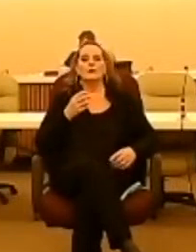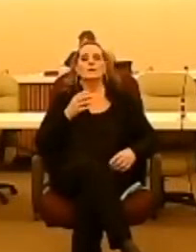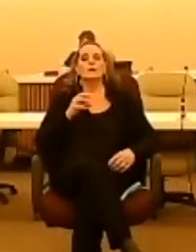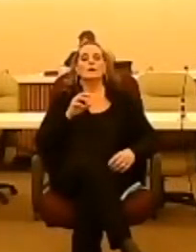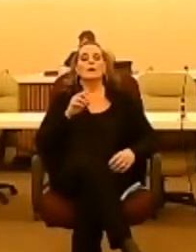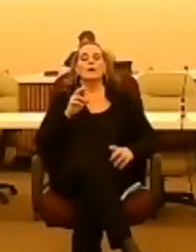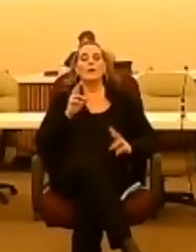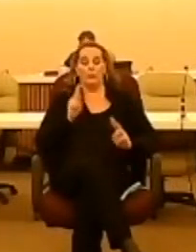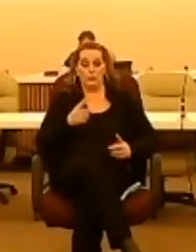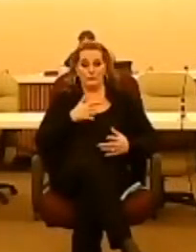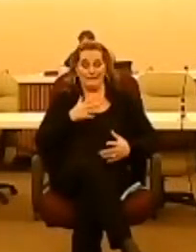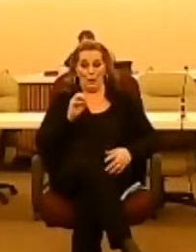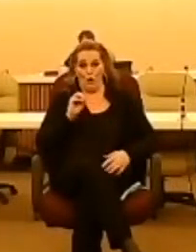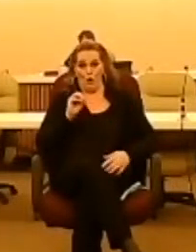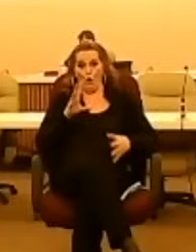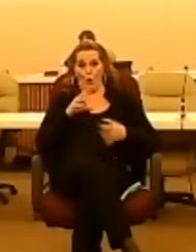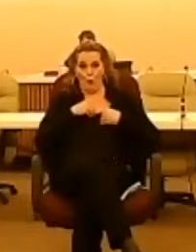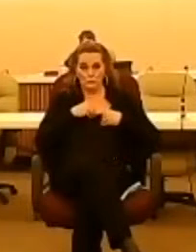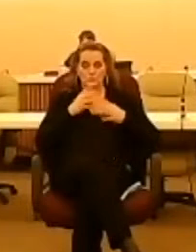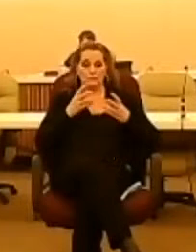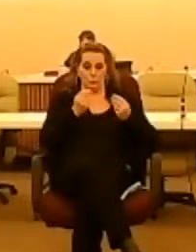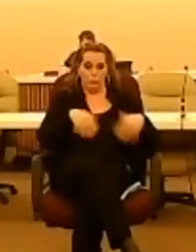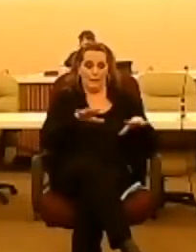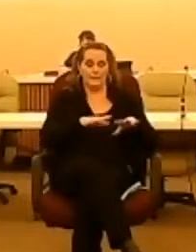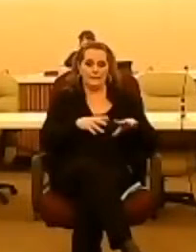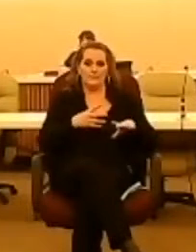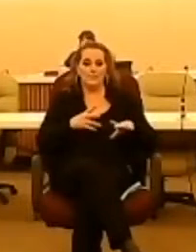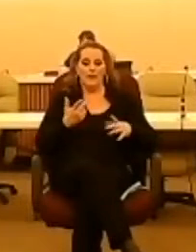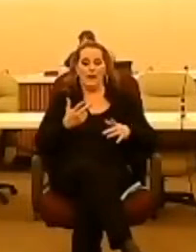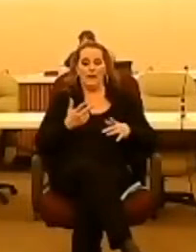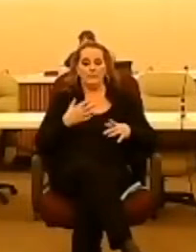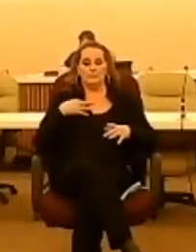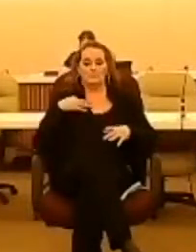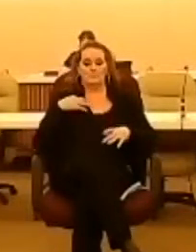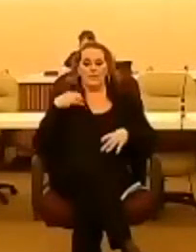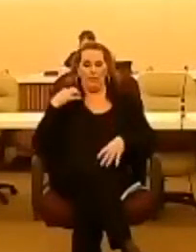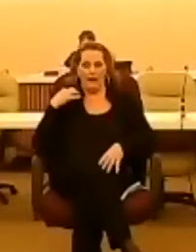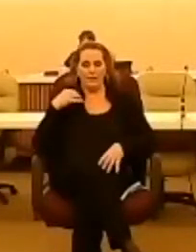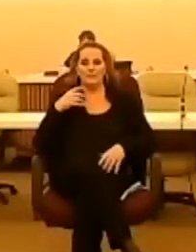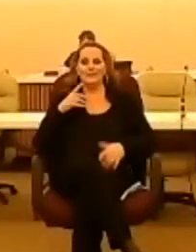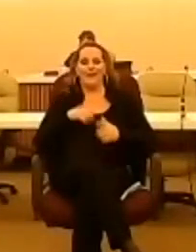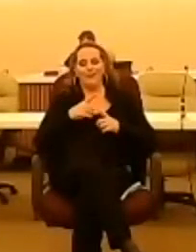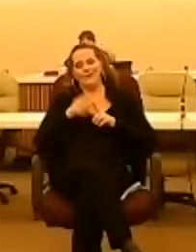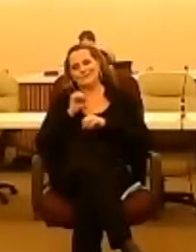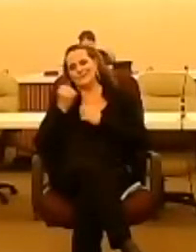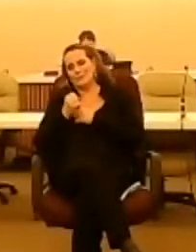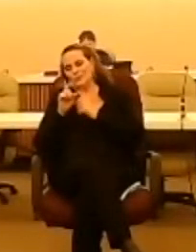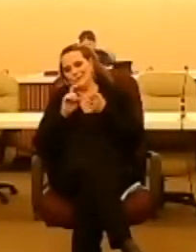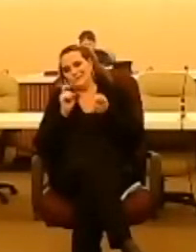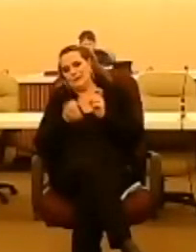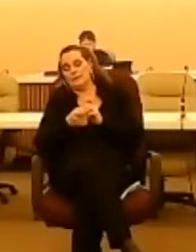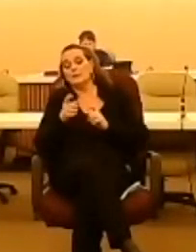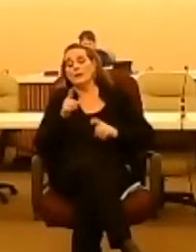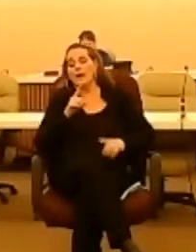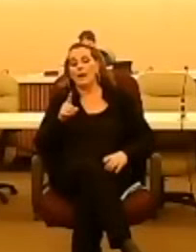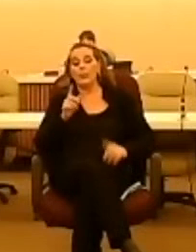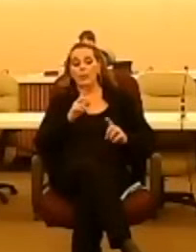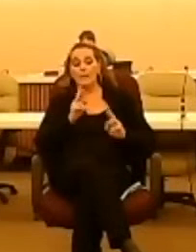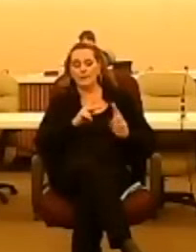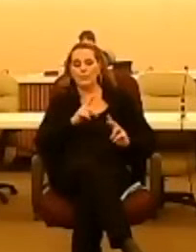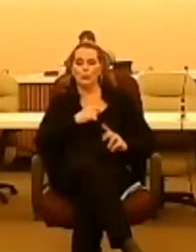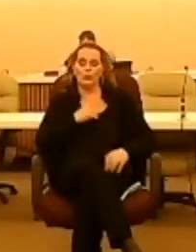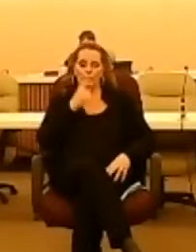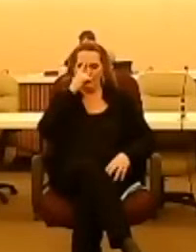in the application, and then some situations changed and they were